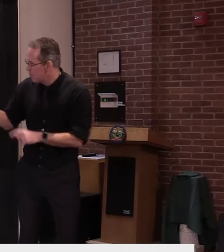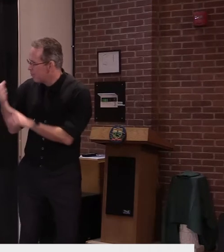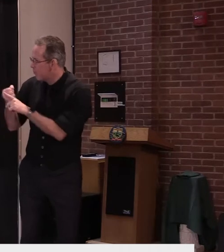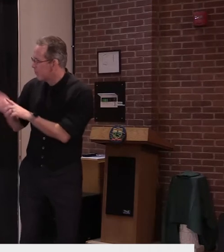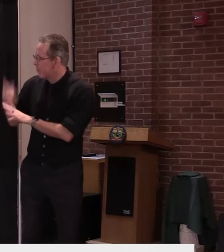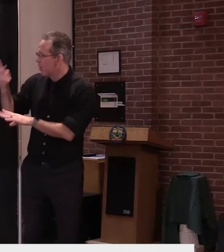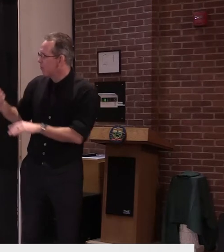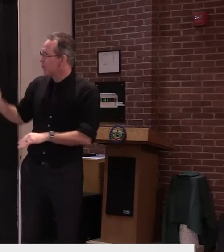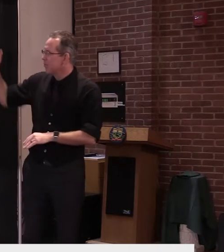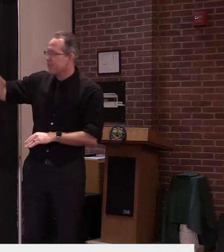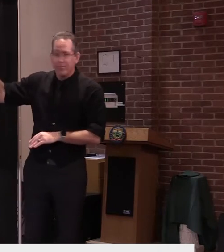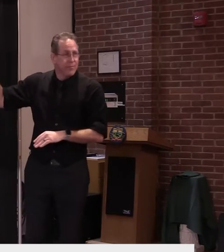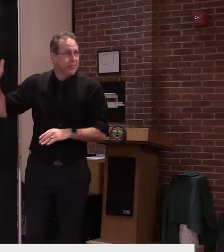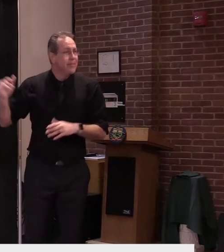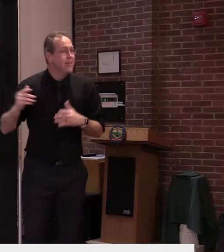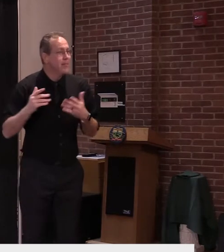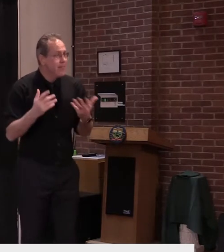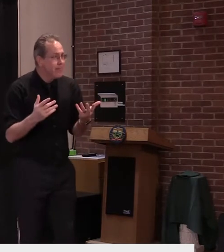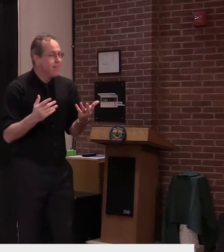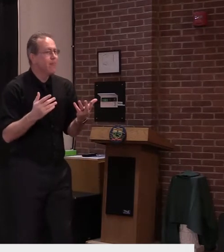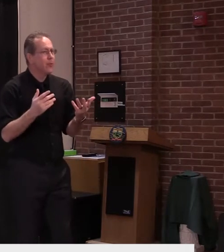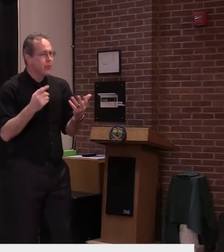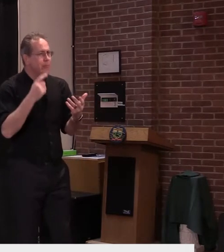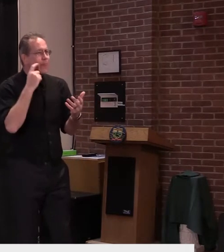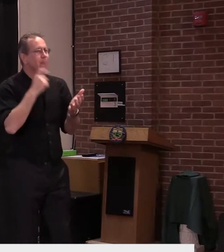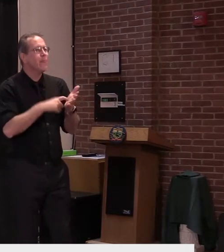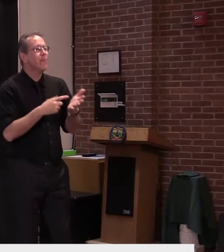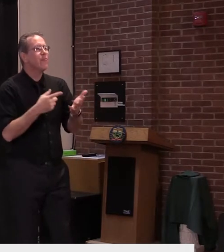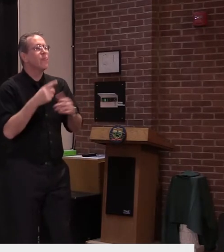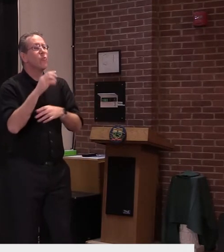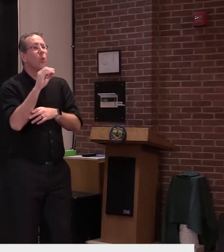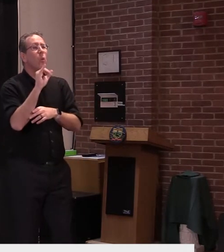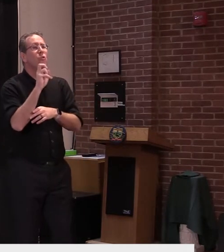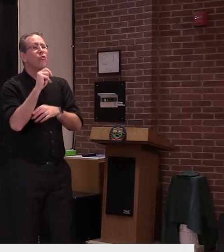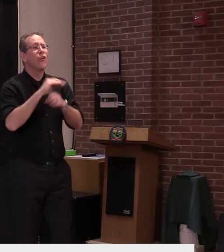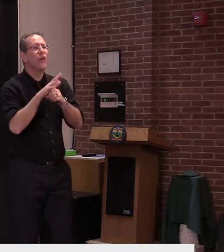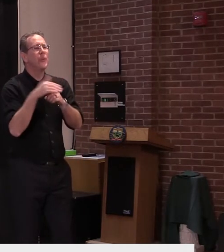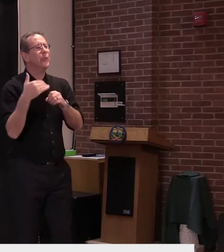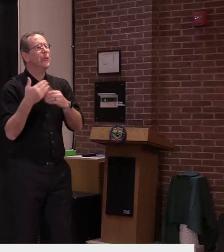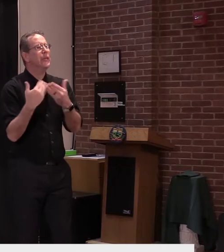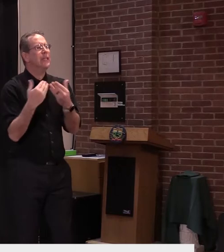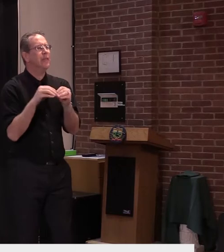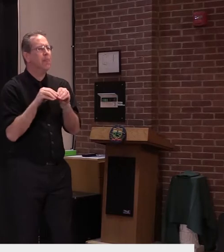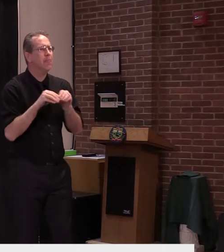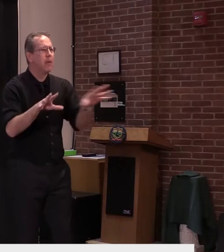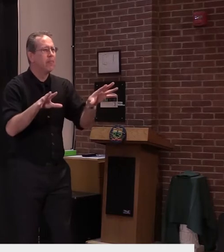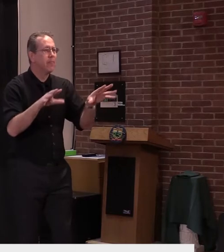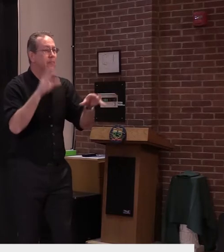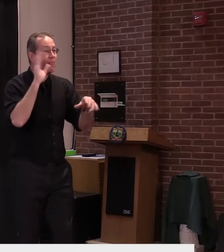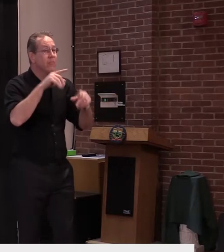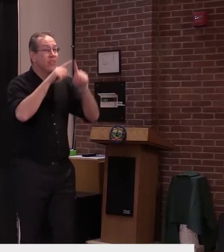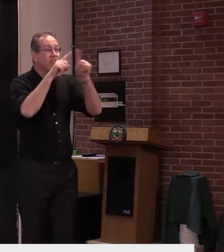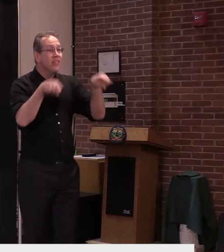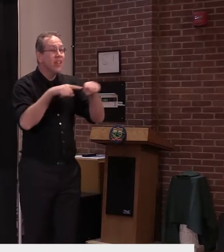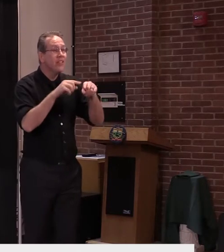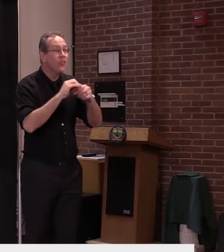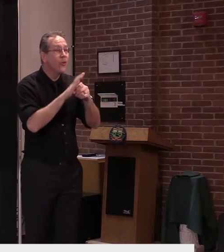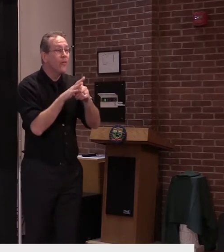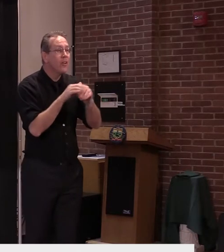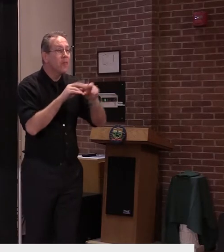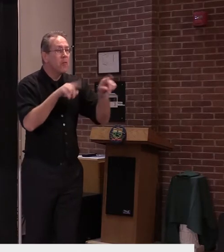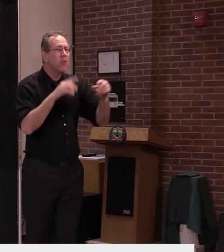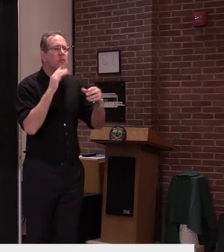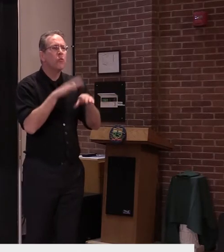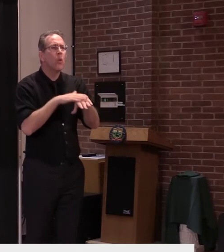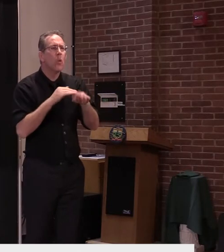had in Vermont. We're under the Delta surge. The cases were increasing, but increasing at a pretty modest pace through November and December. And then that much